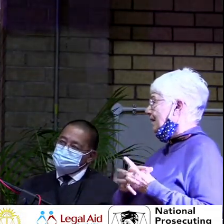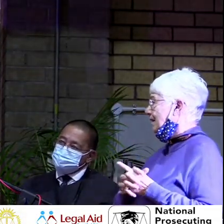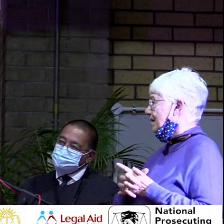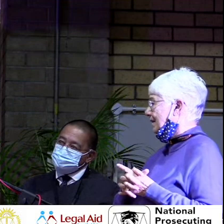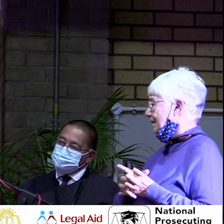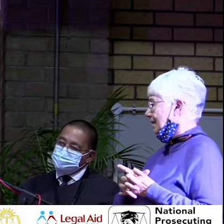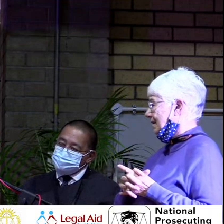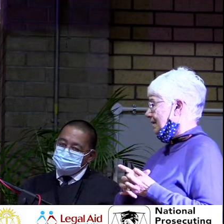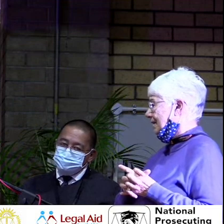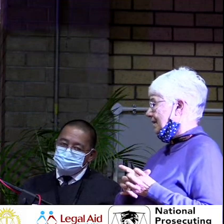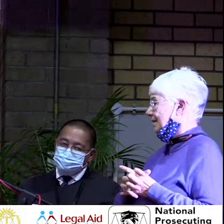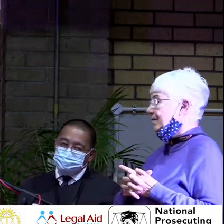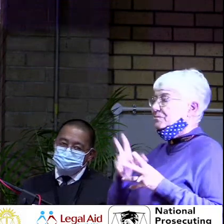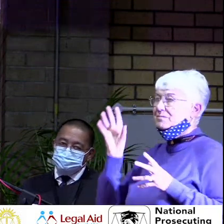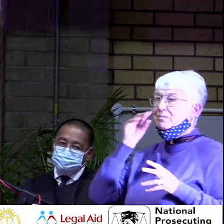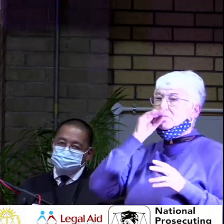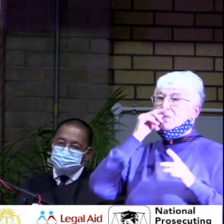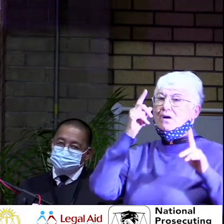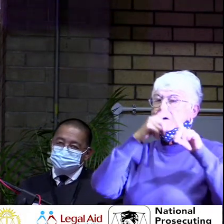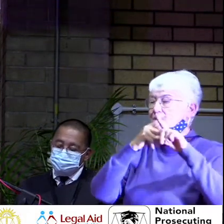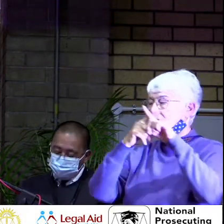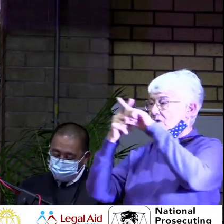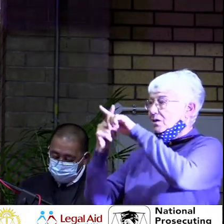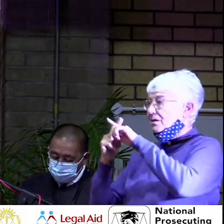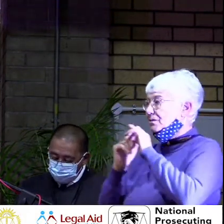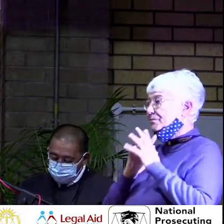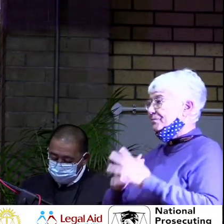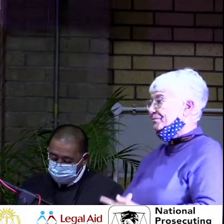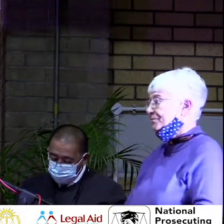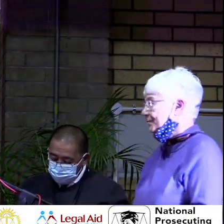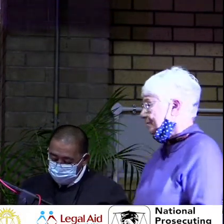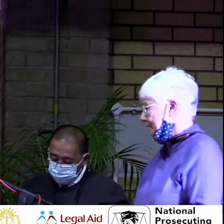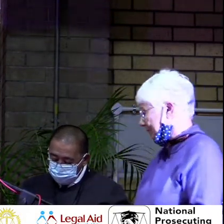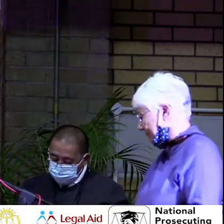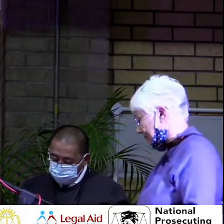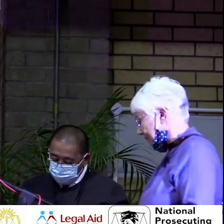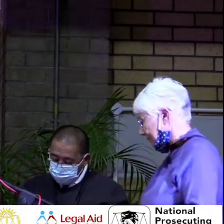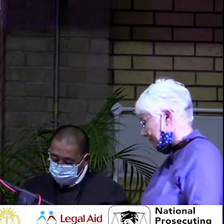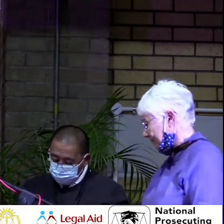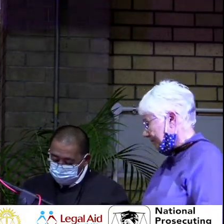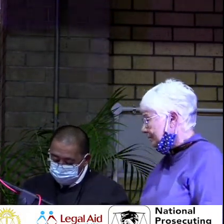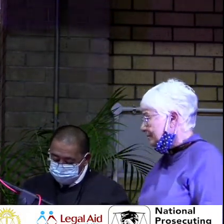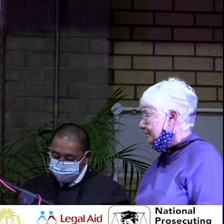Ndifuna ukuthi namhlanje Department of Justice sibamba ngazo zozibini.